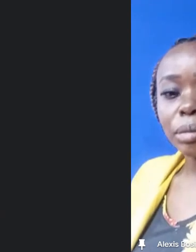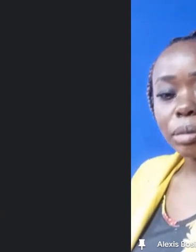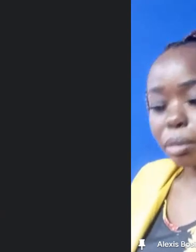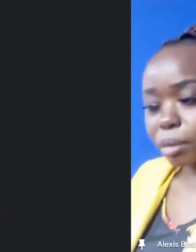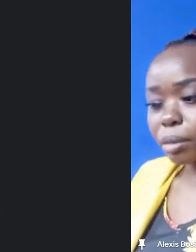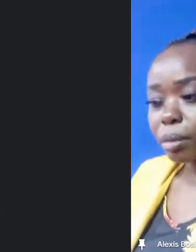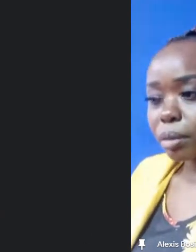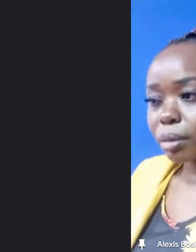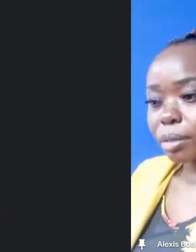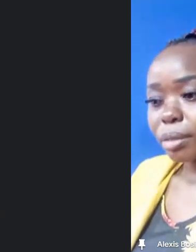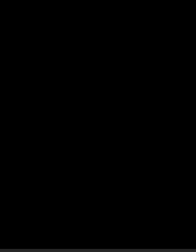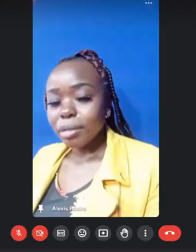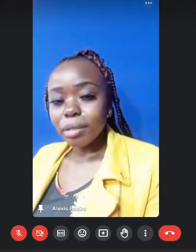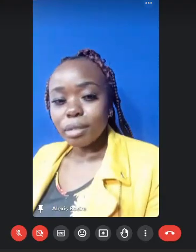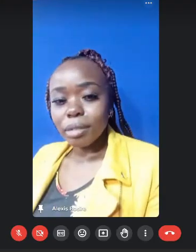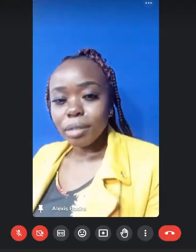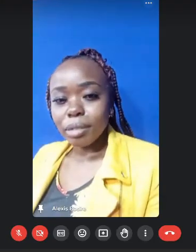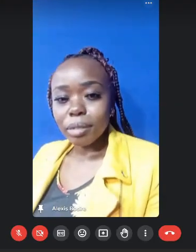Mhm.